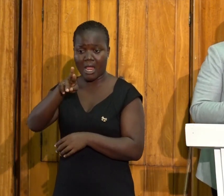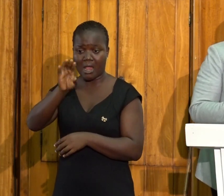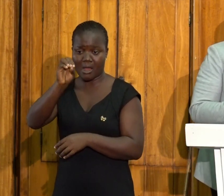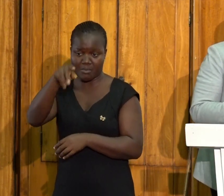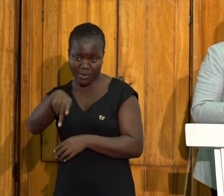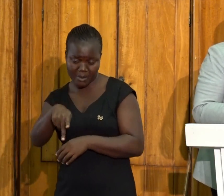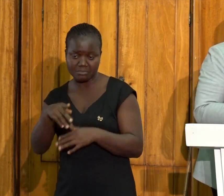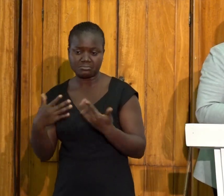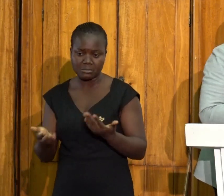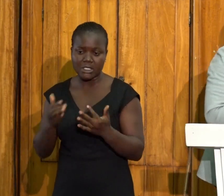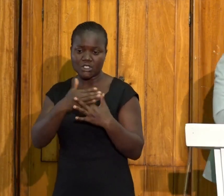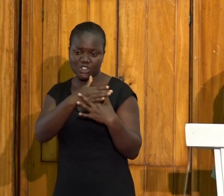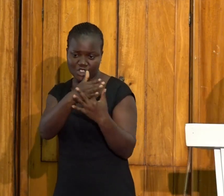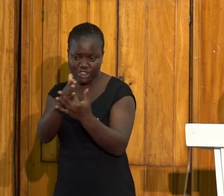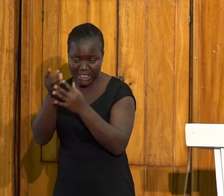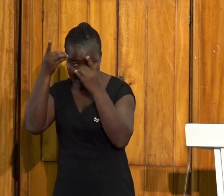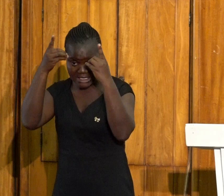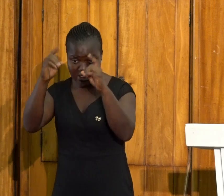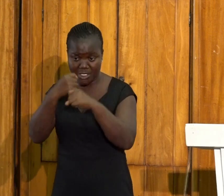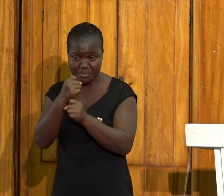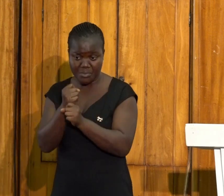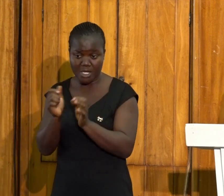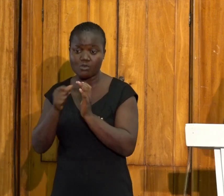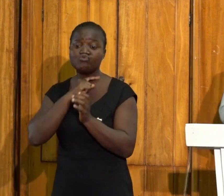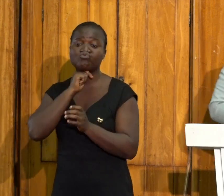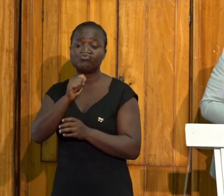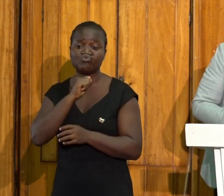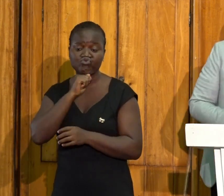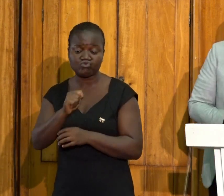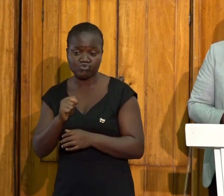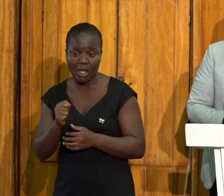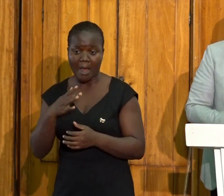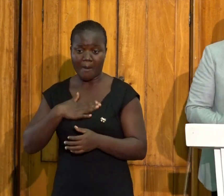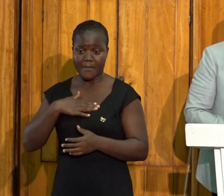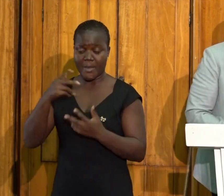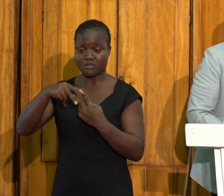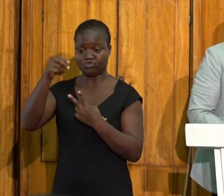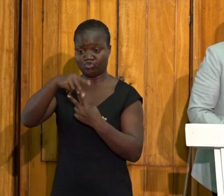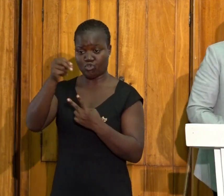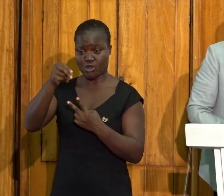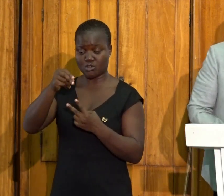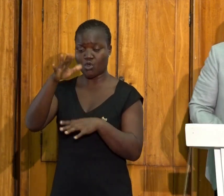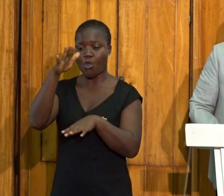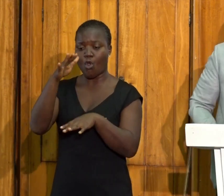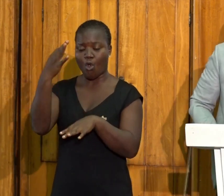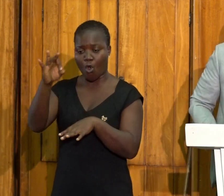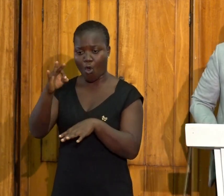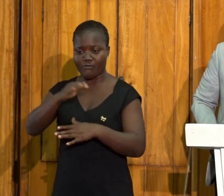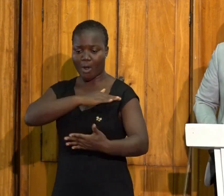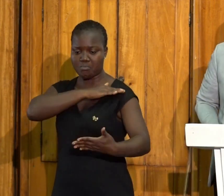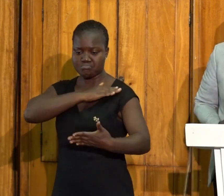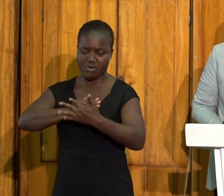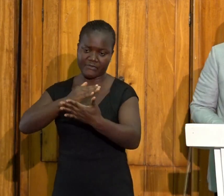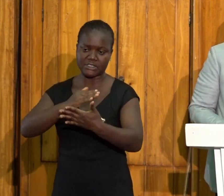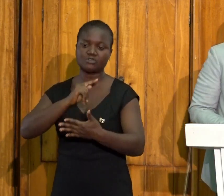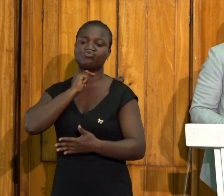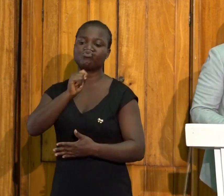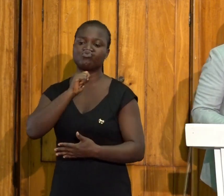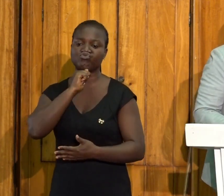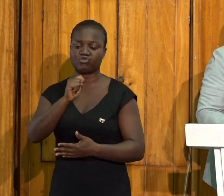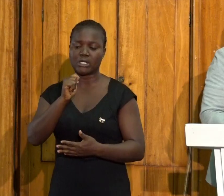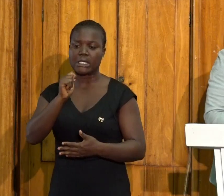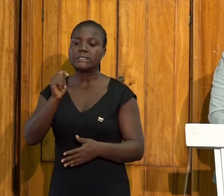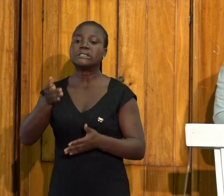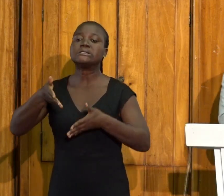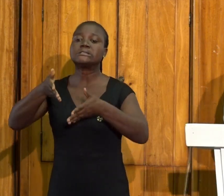shared decision-making tool, which we are calling the My Choice for Prevention tool. This My Choice for Prevention is actually also available